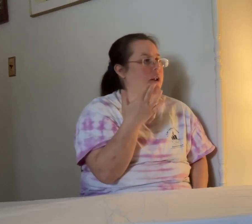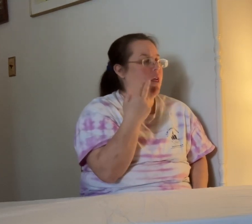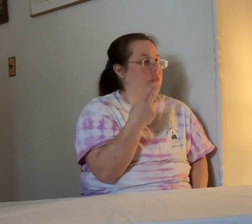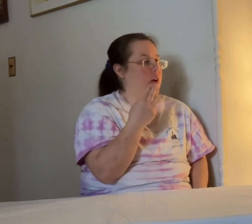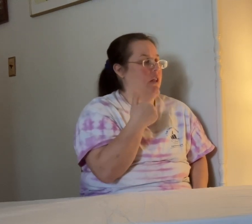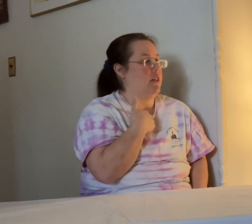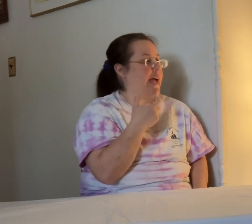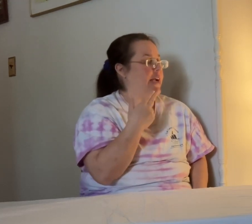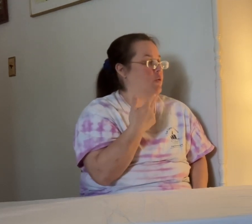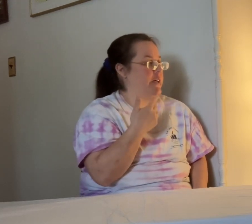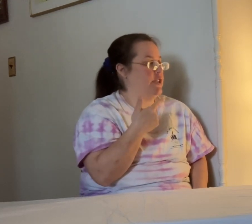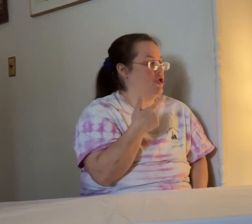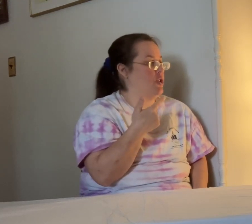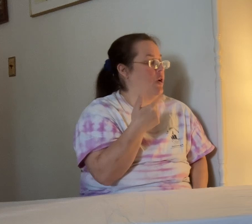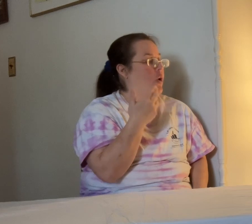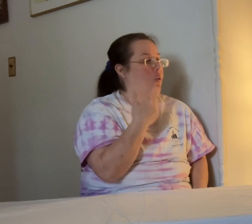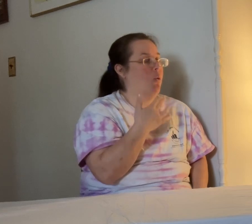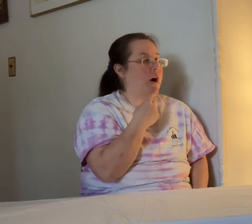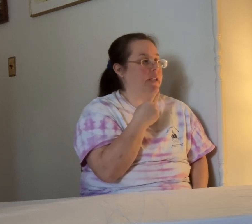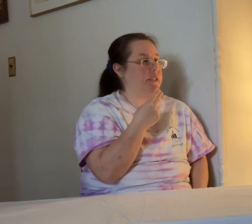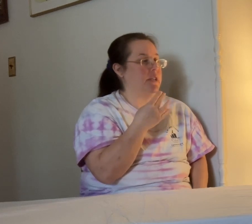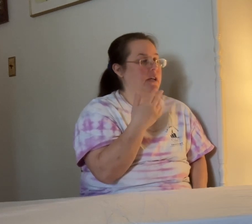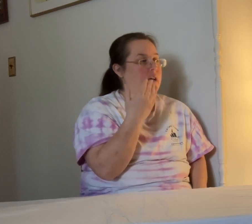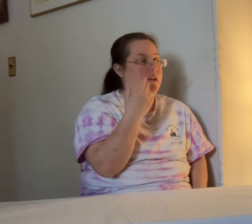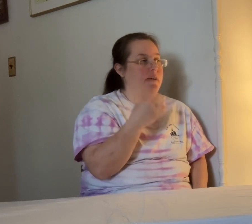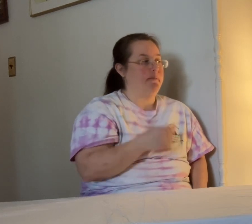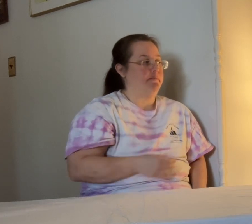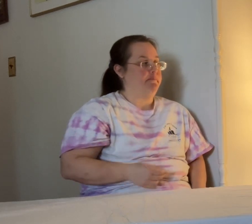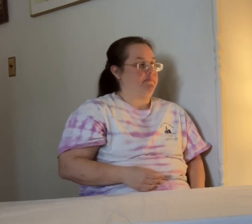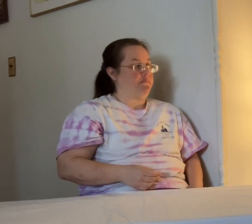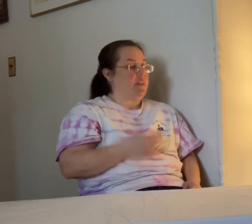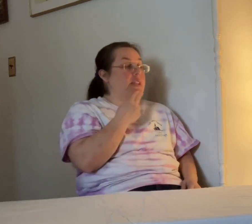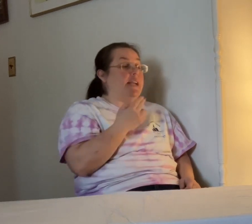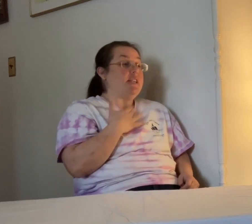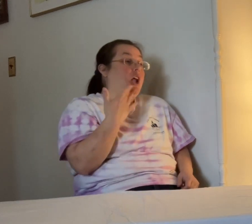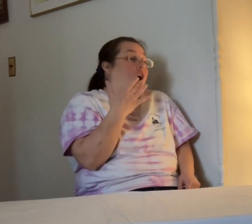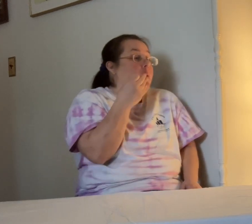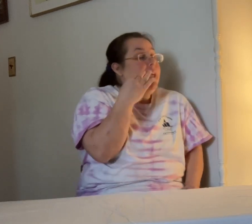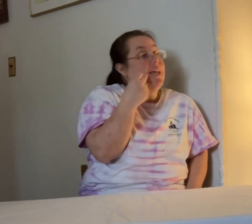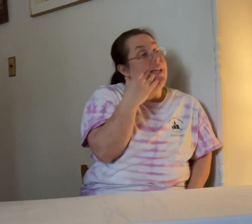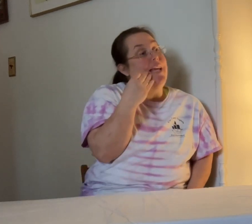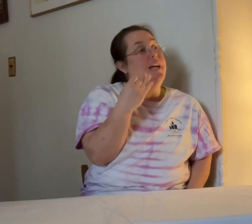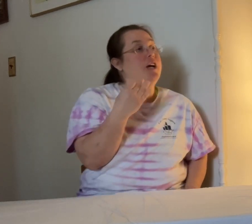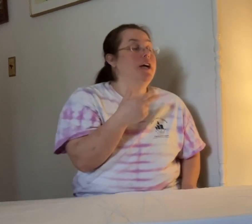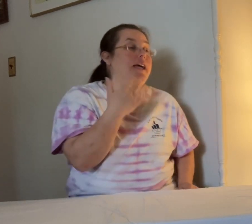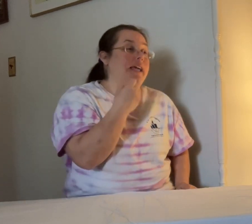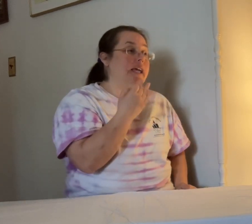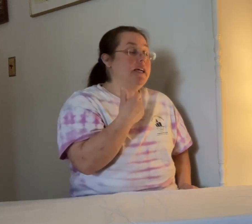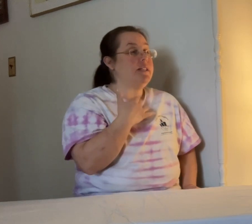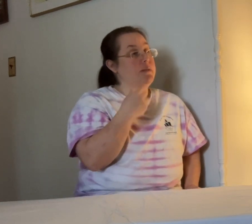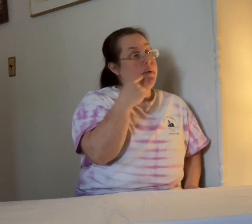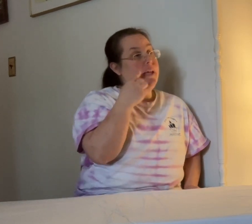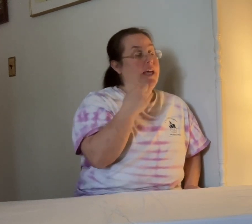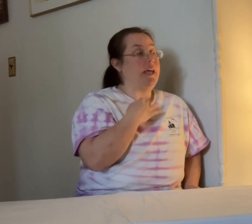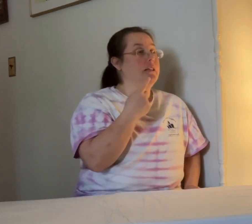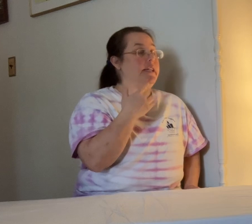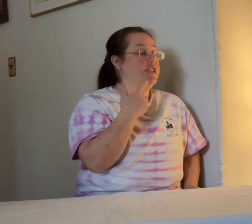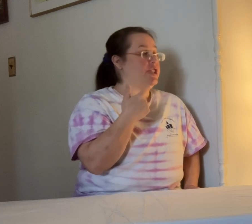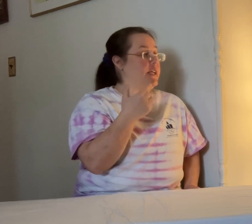the language was. They said, oh, he can hear, he can speak English,